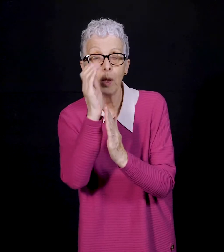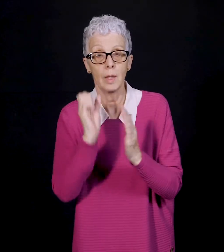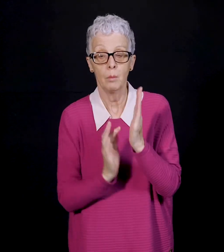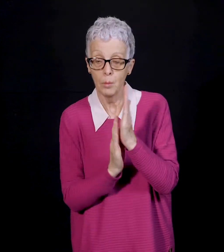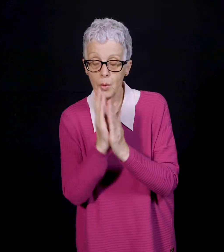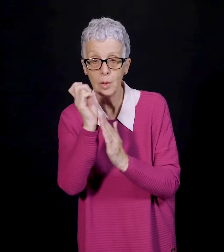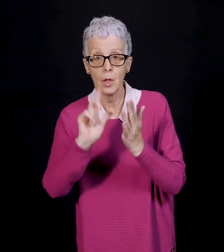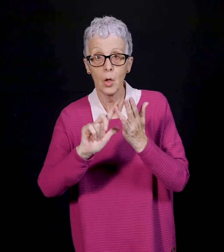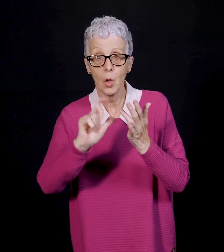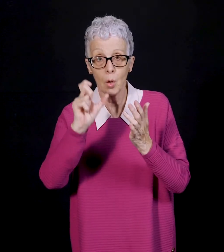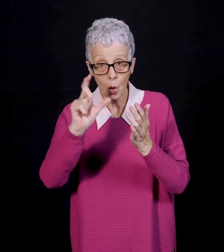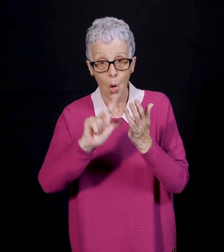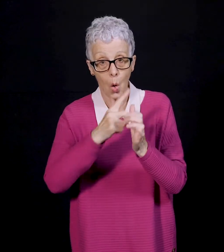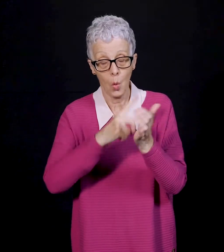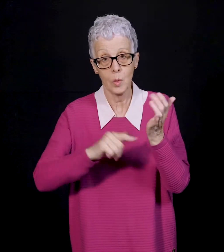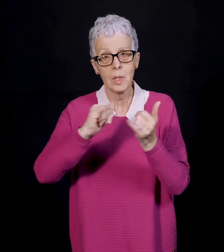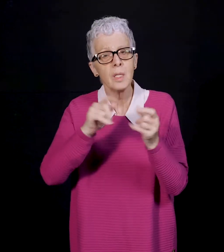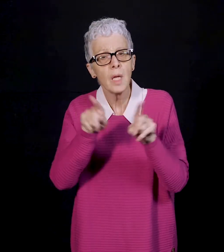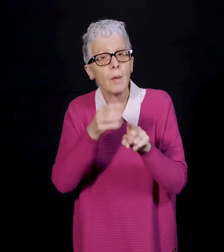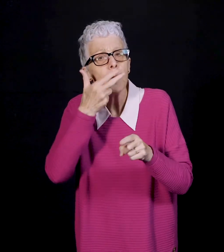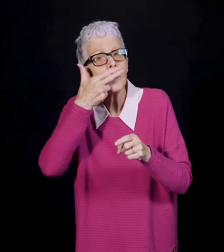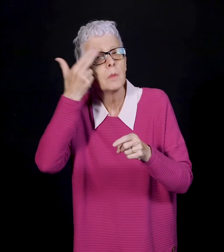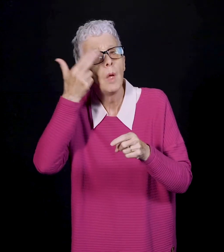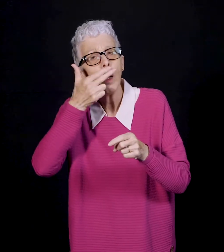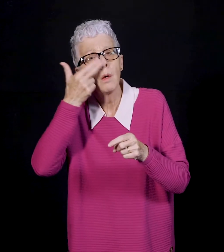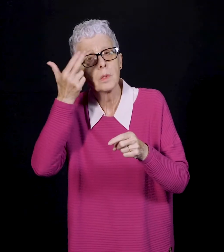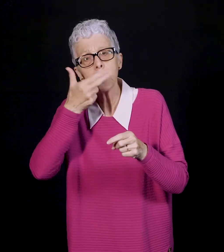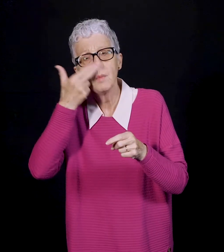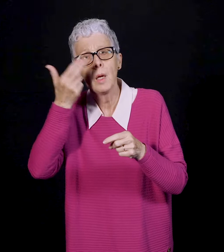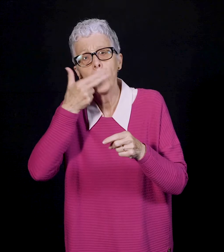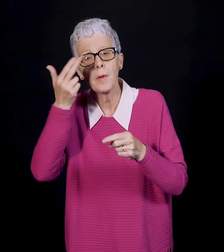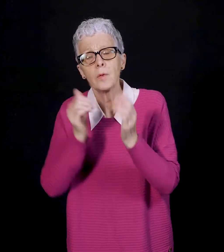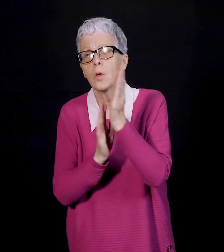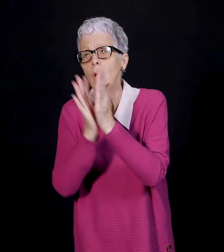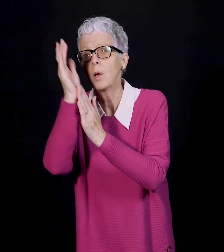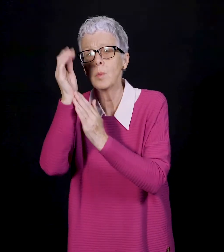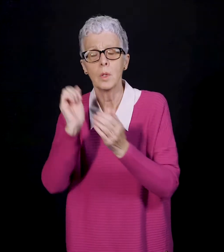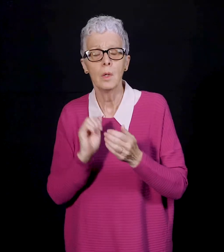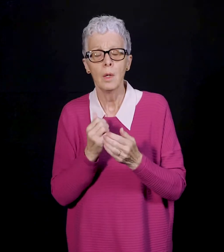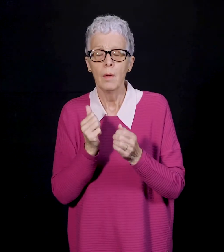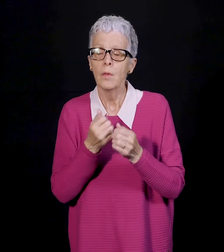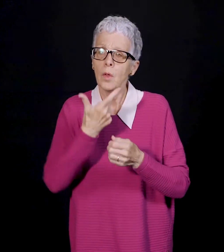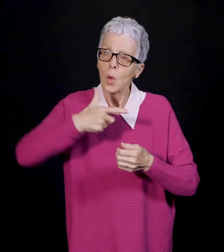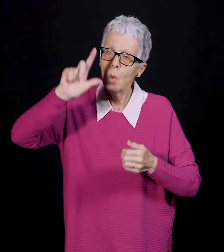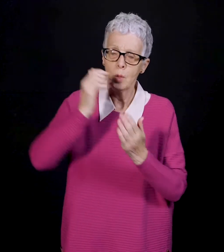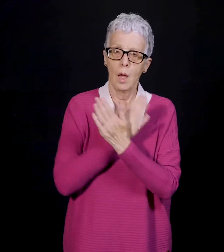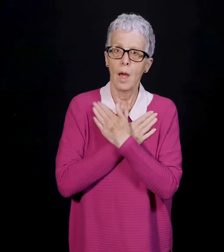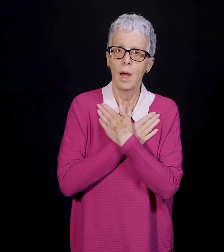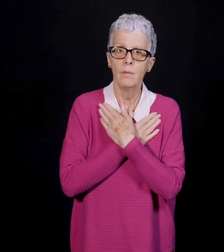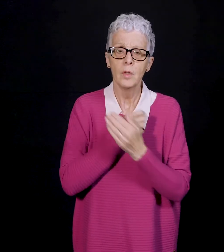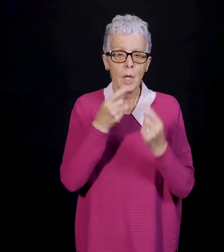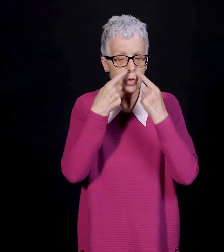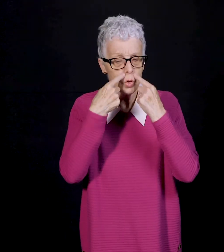that was the altar of incense, where they were to burn incense as a pleasing aroma to the Lord, as an act of worship and of